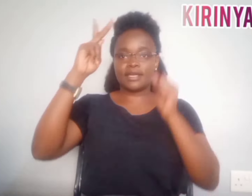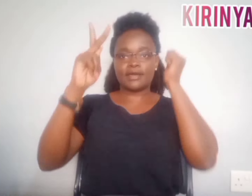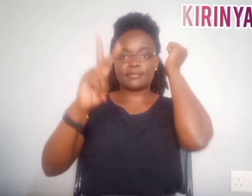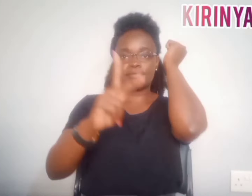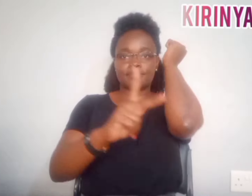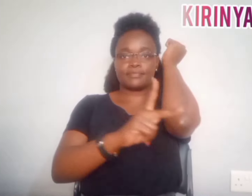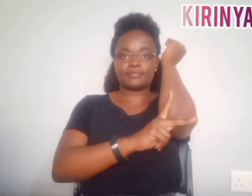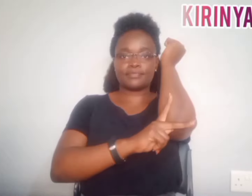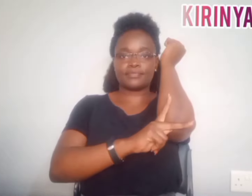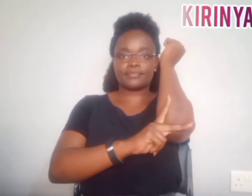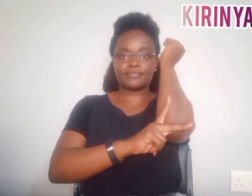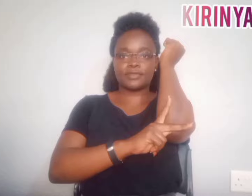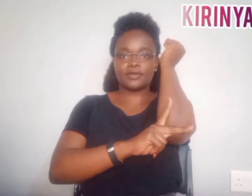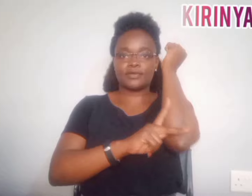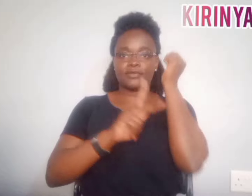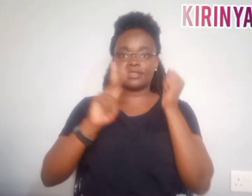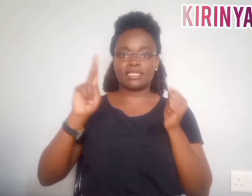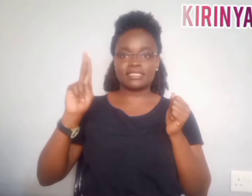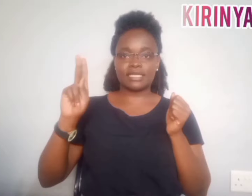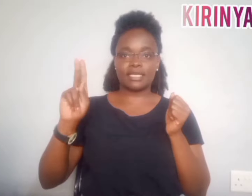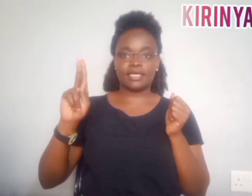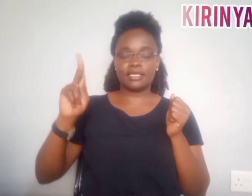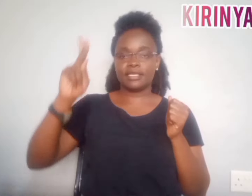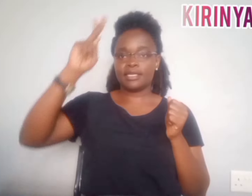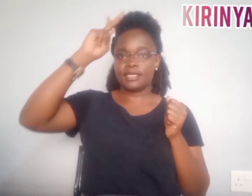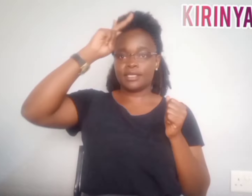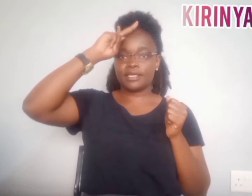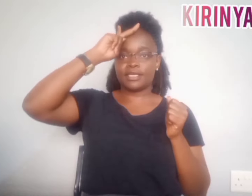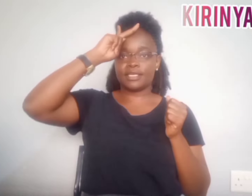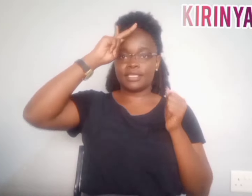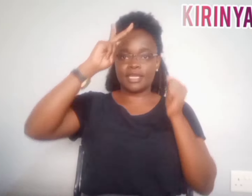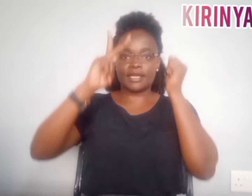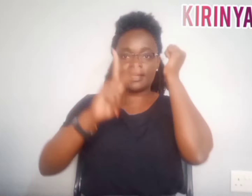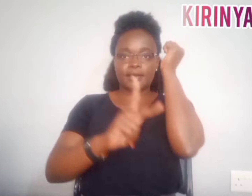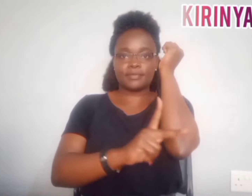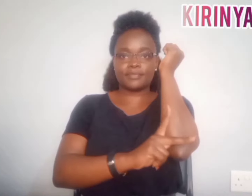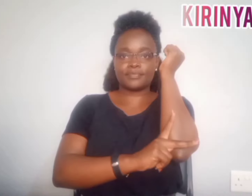Kirinyaga. With letter K. Kirinyaga.